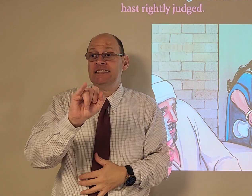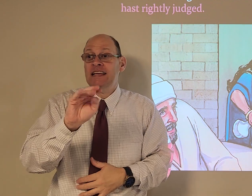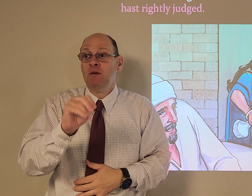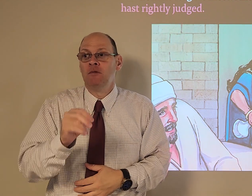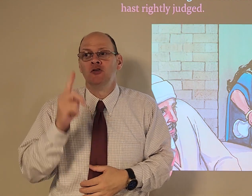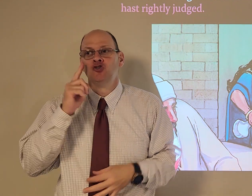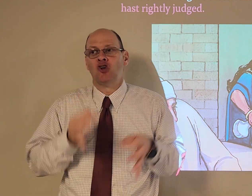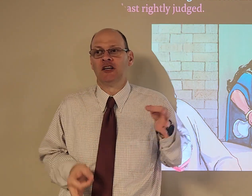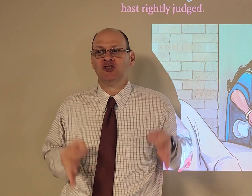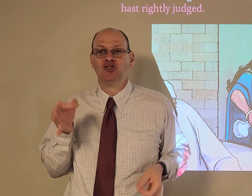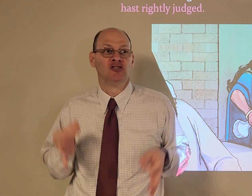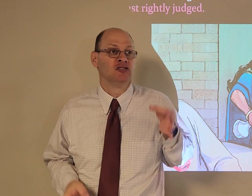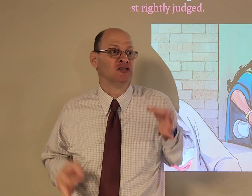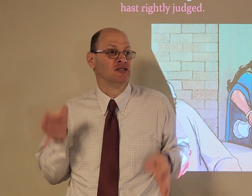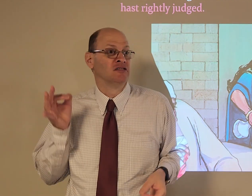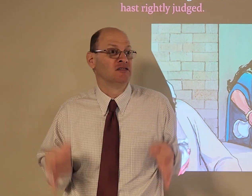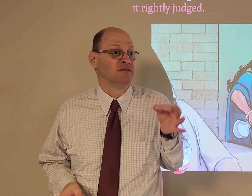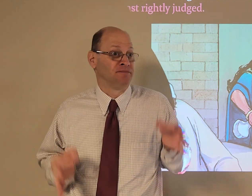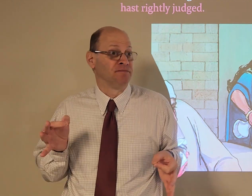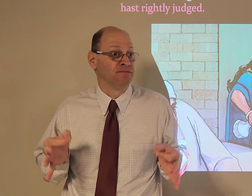So the meaning of this,